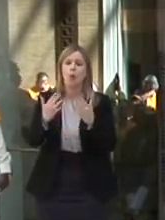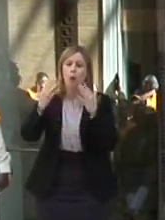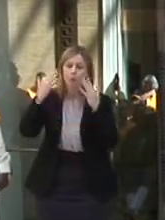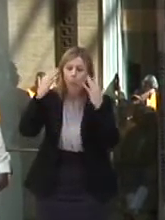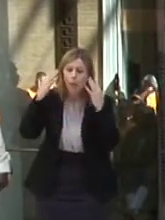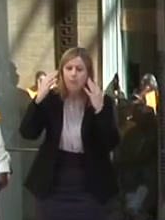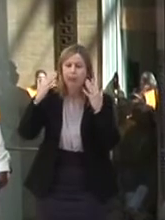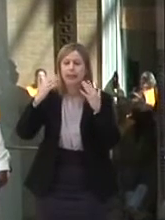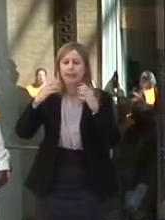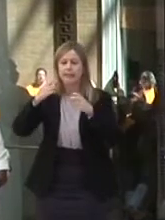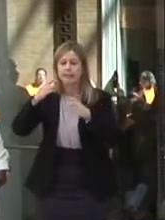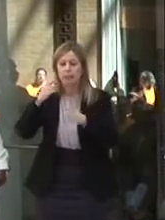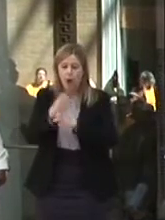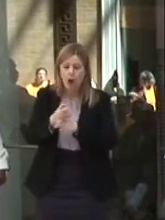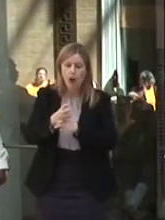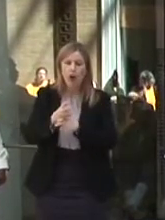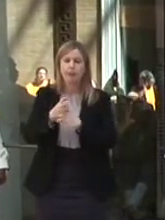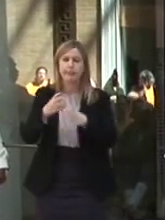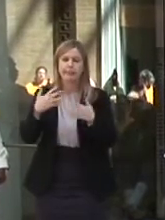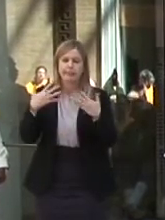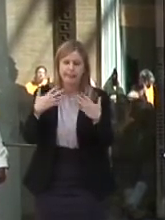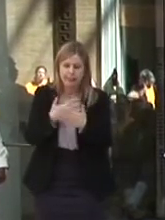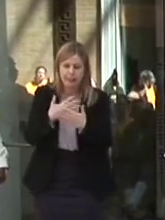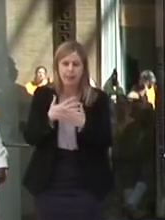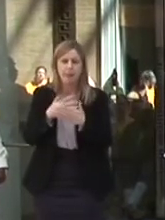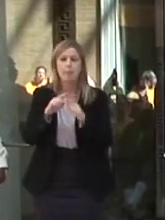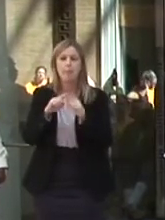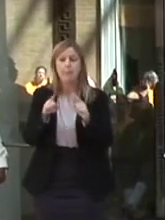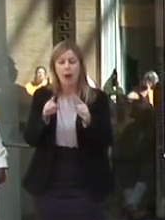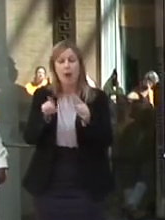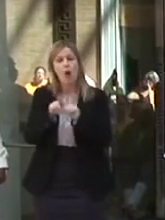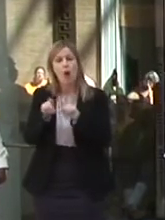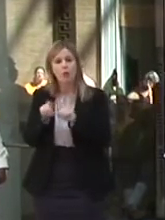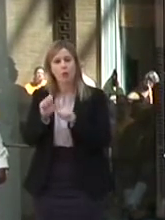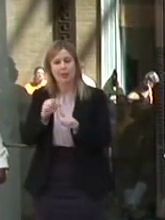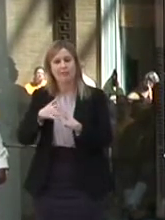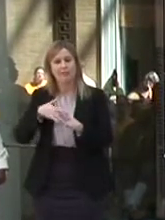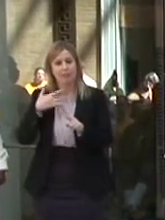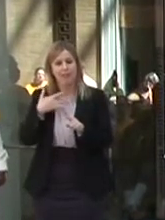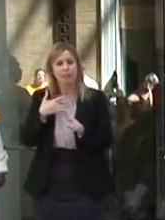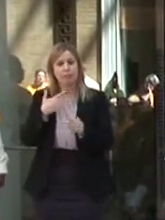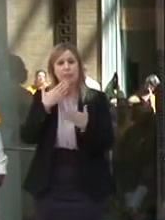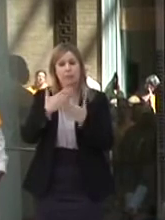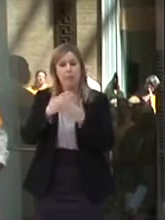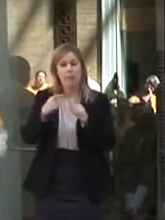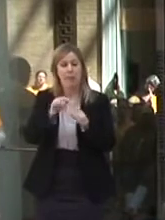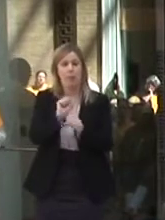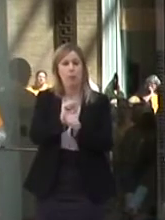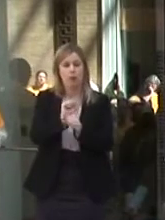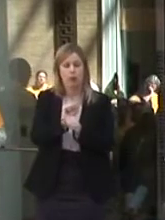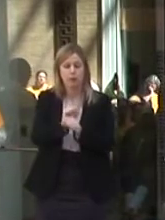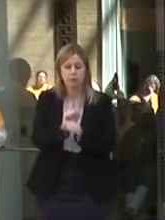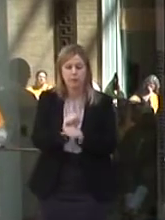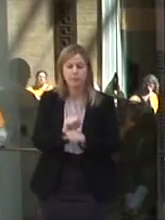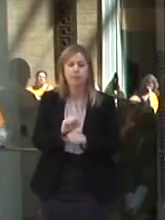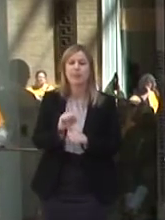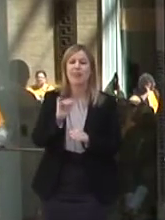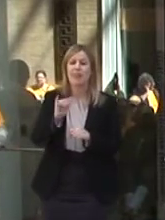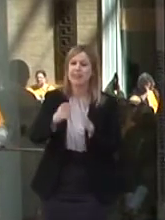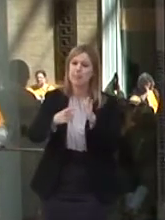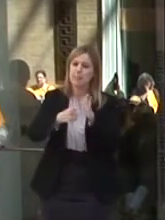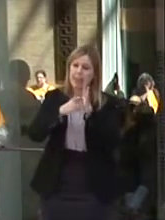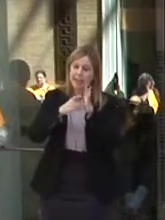formidable, difficult, intimidating, but can be very rewarding. The work needed to care for Karen and others like her is often